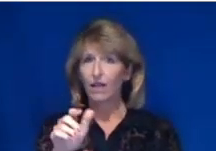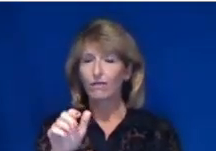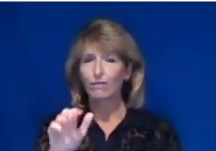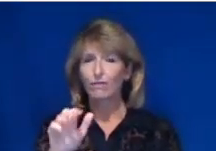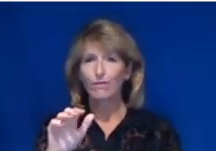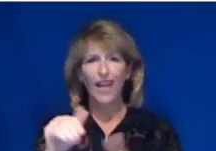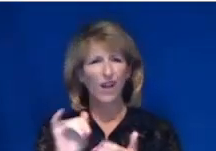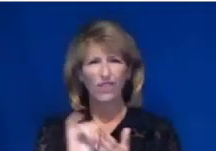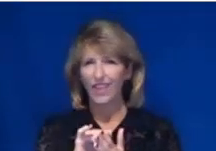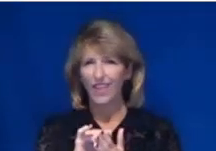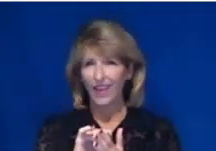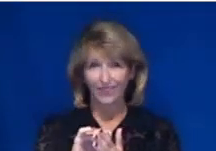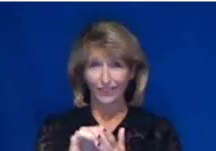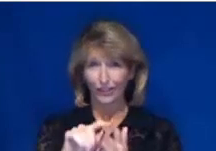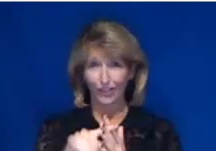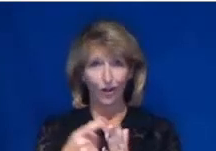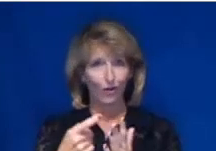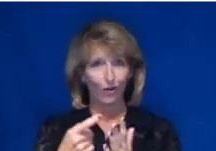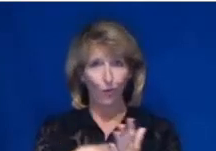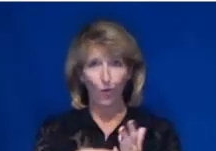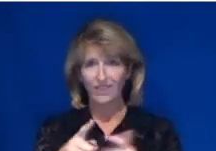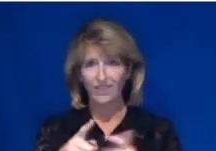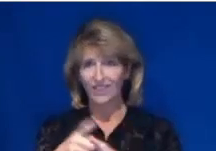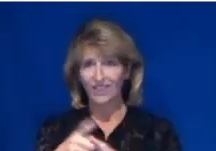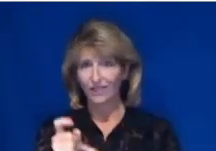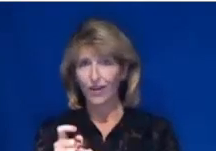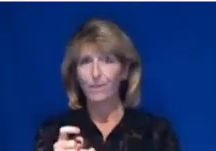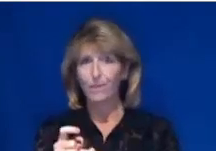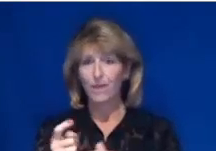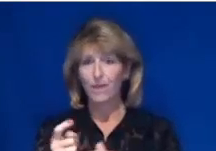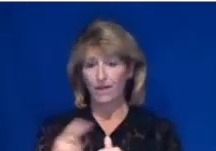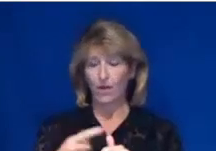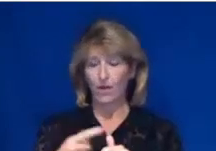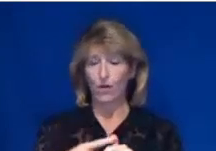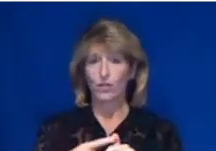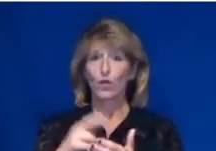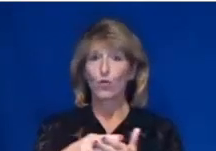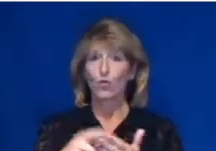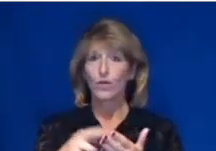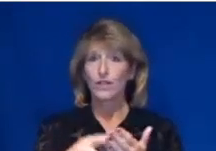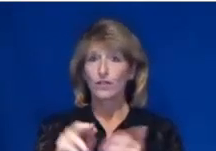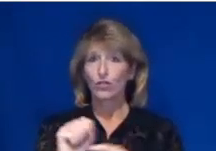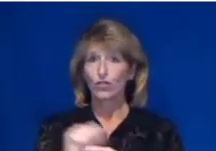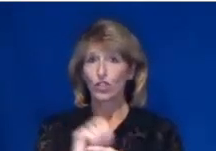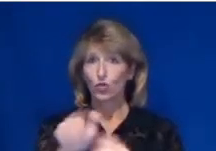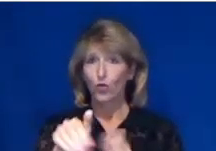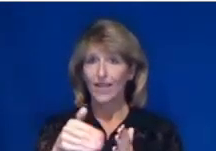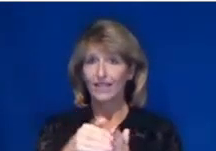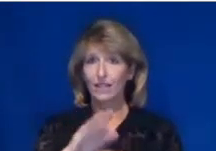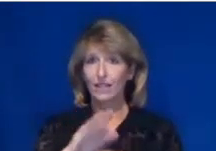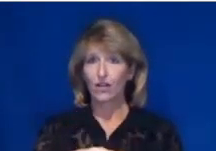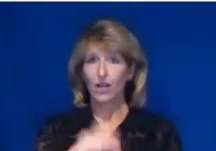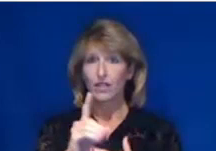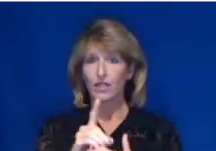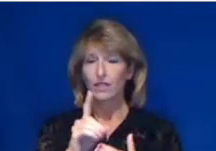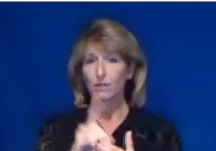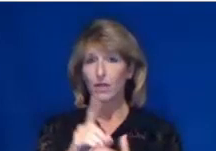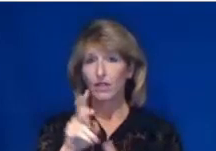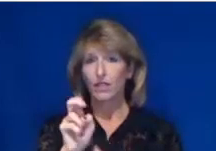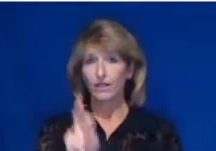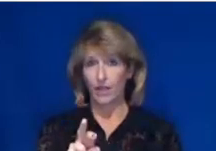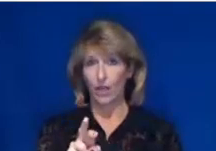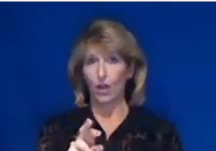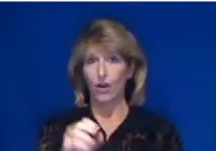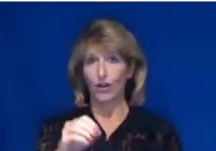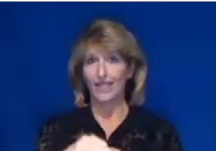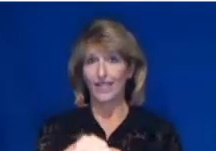The SAS-ASL is actually developed through the Research and Training Center on Disability